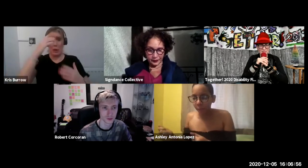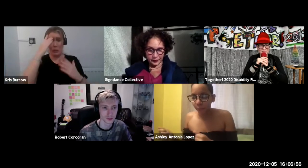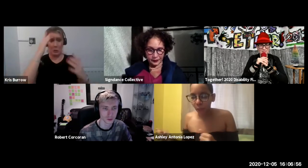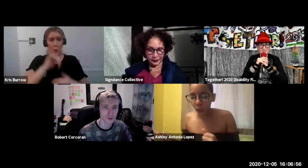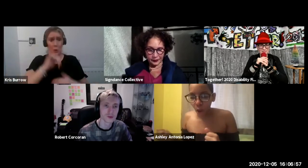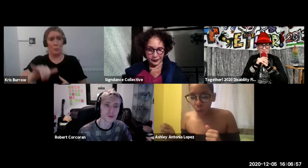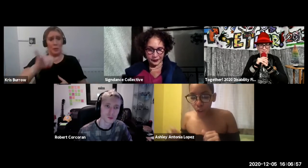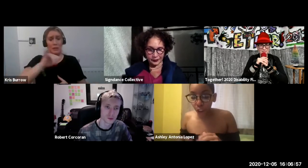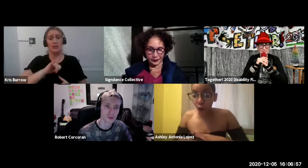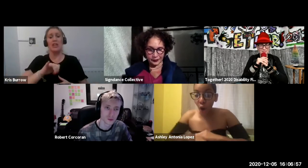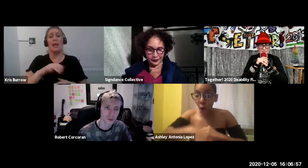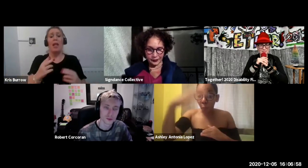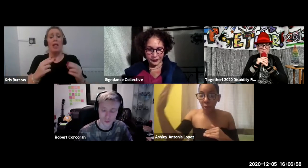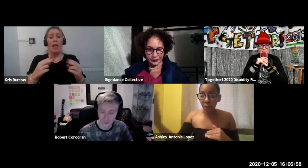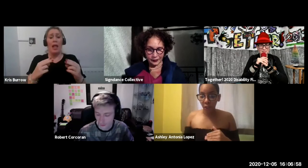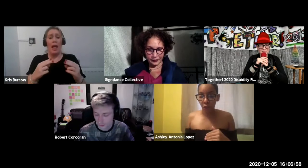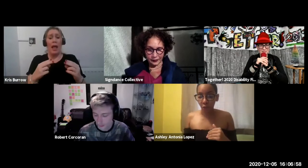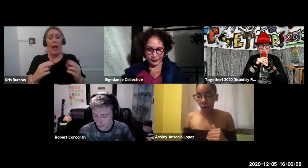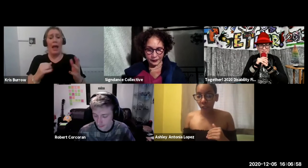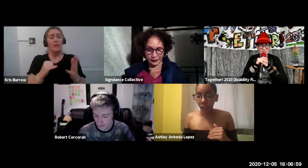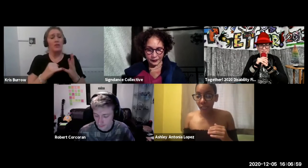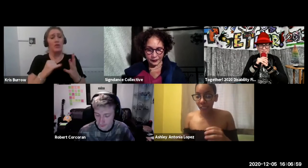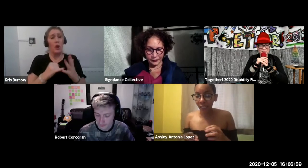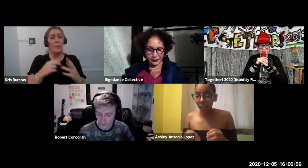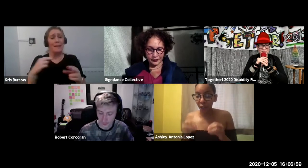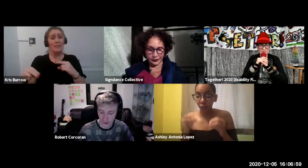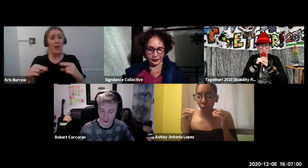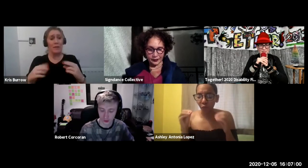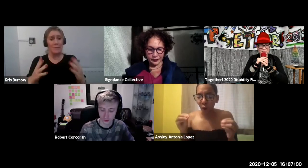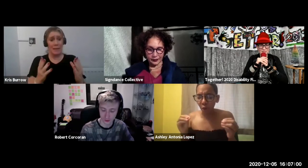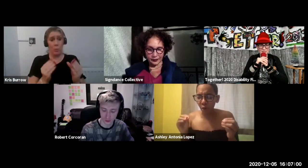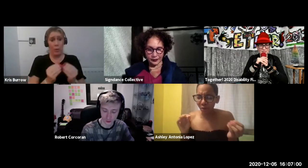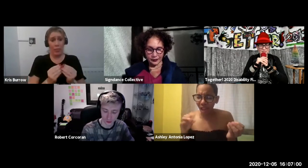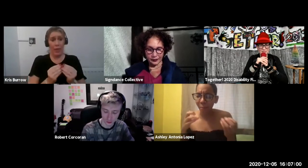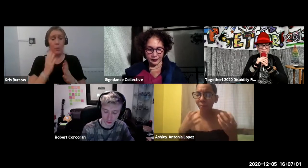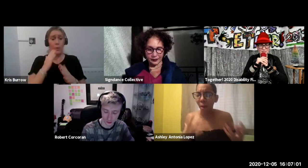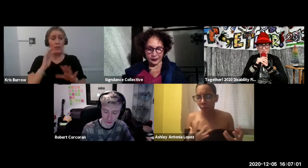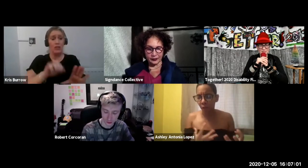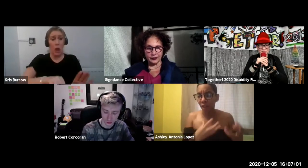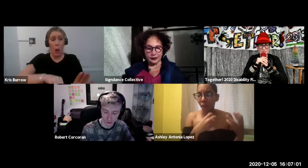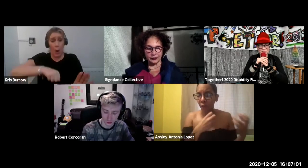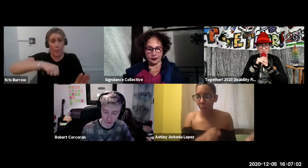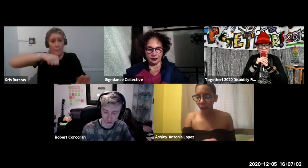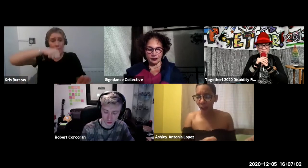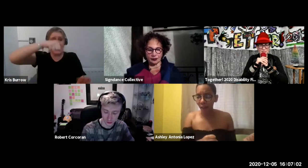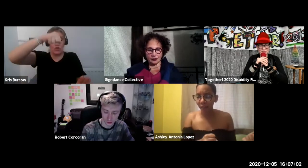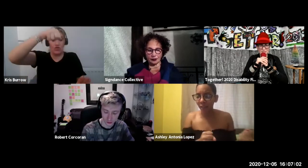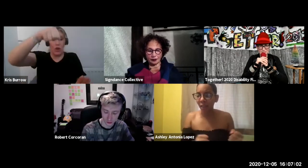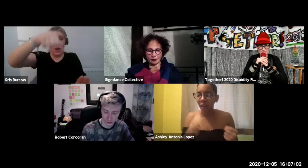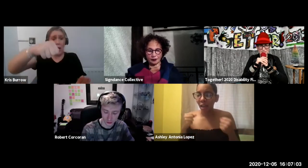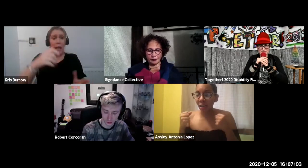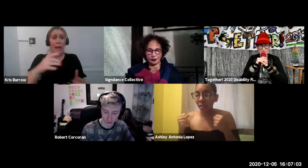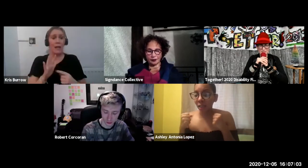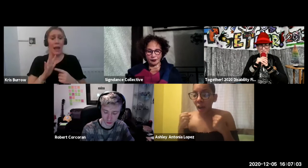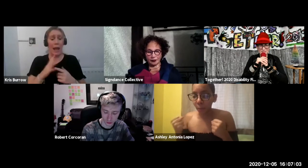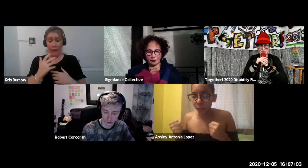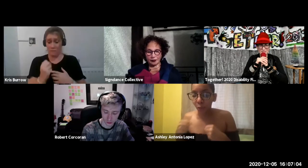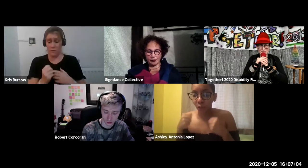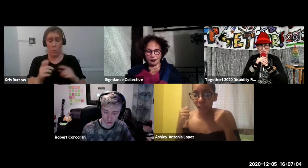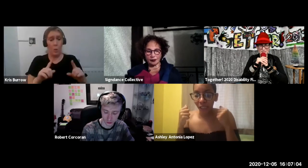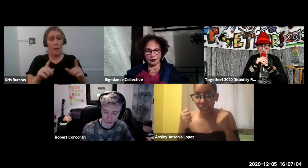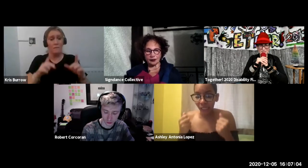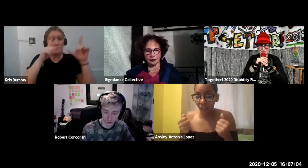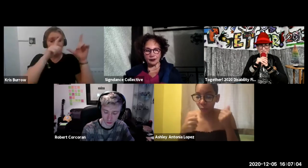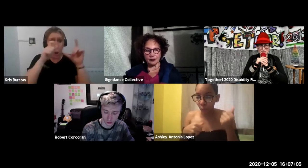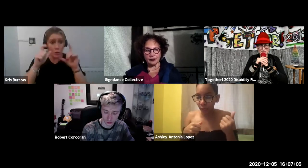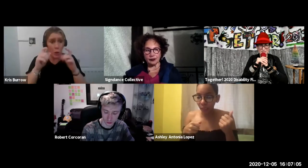dancing with it. When she opens the trunk, it contains photos and memories of her past. It is